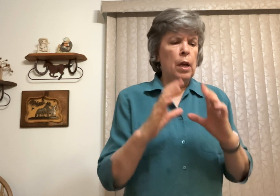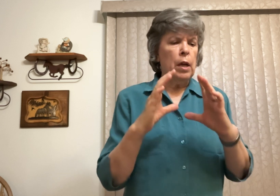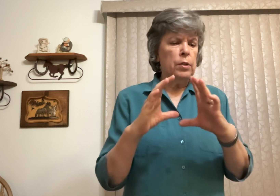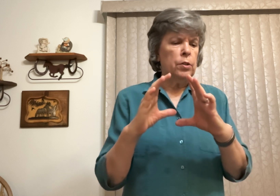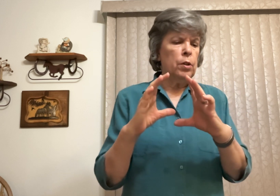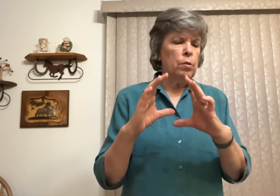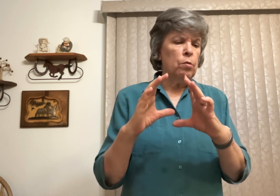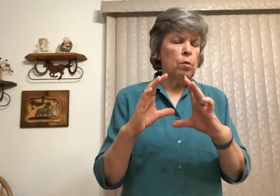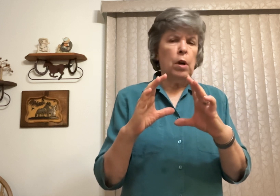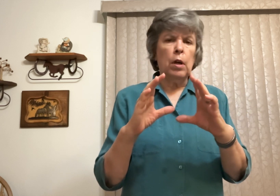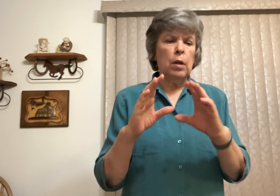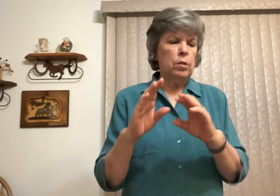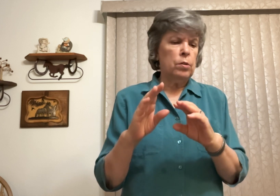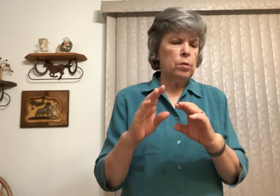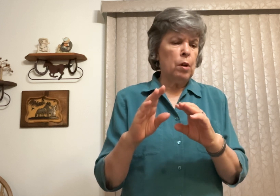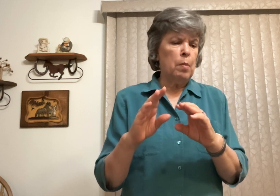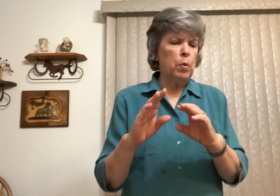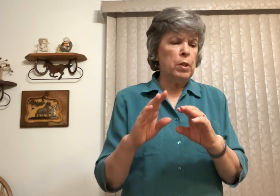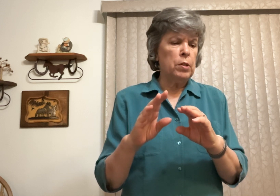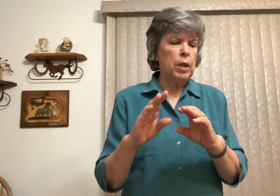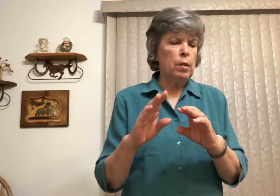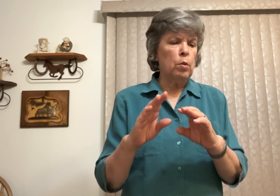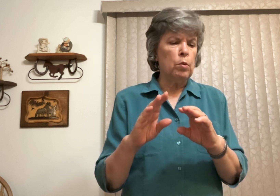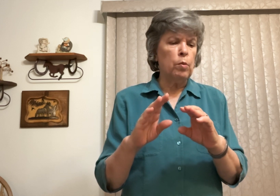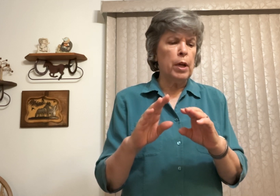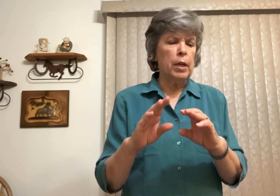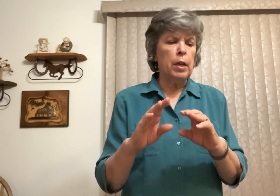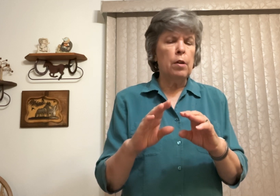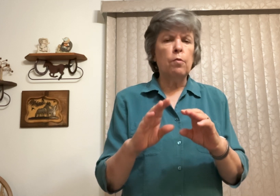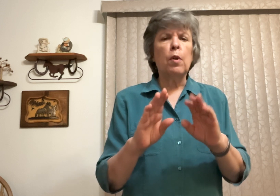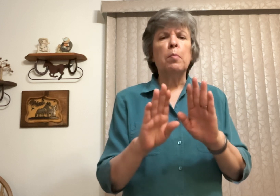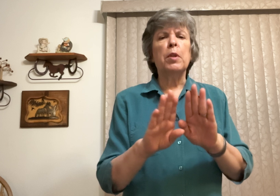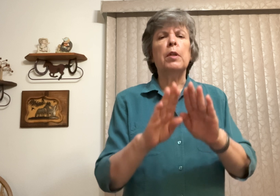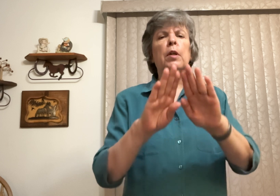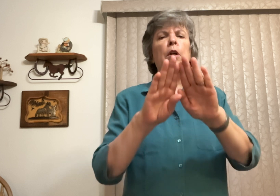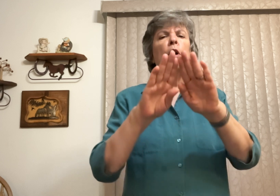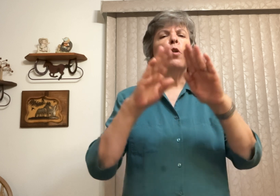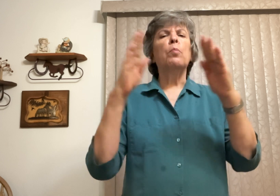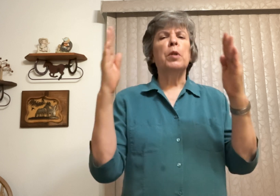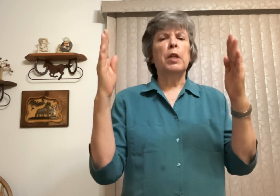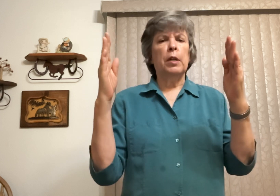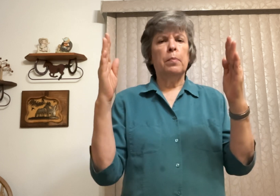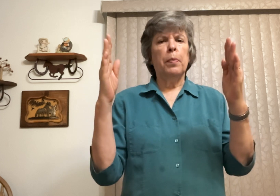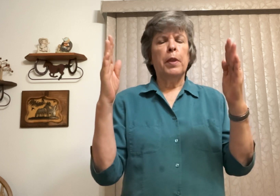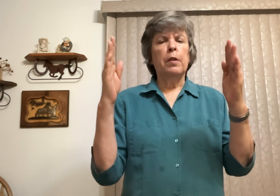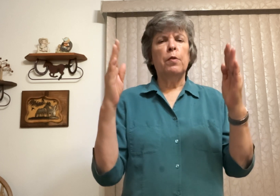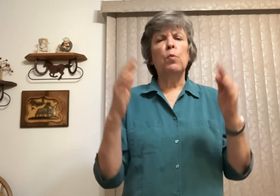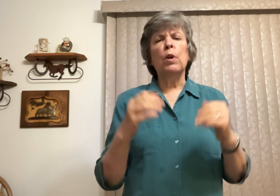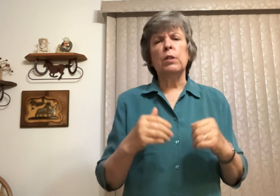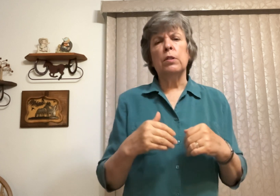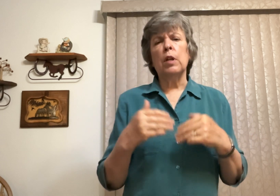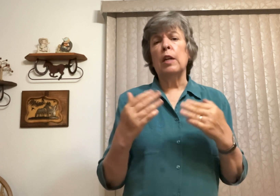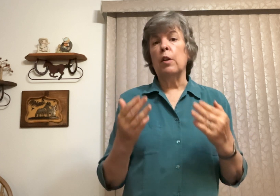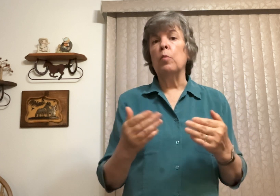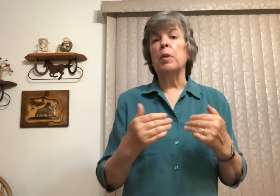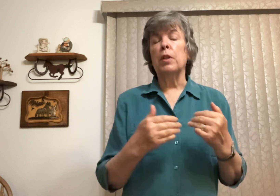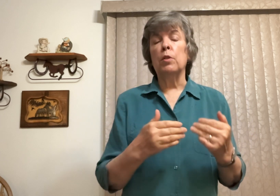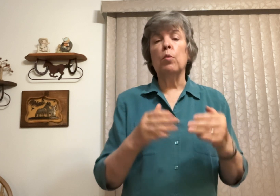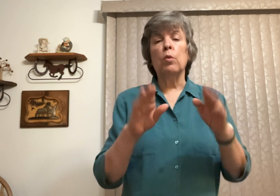And so I'm going to say rolled away from the opening. If you wanted to sign open the door, you